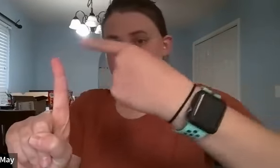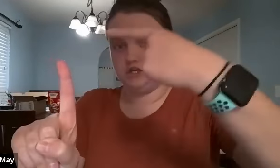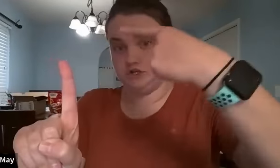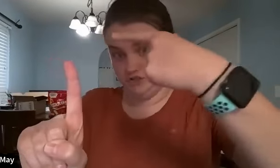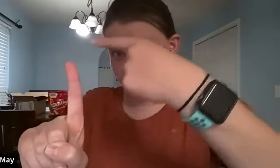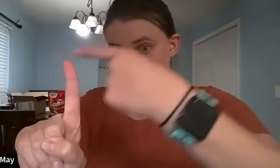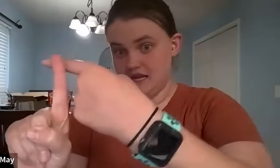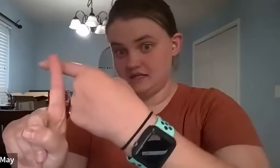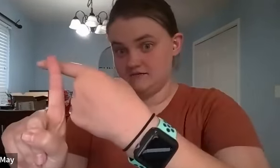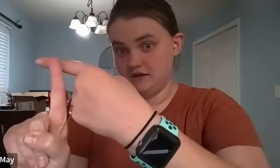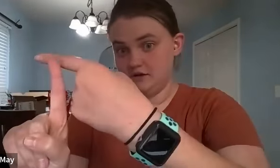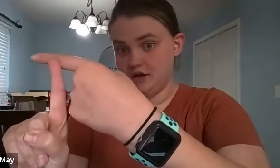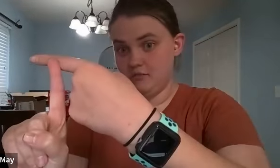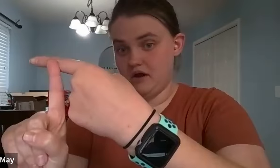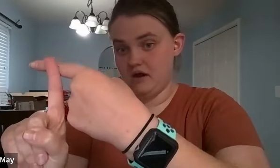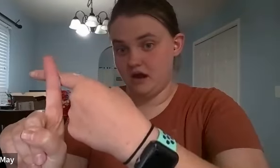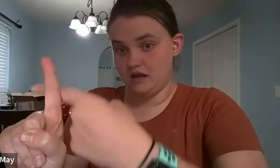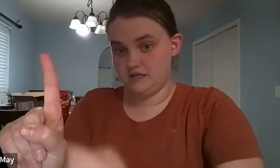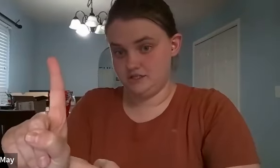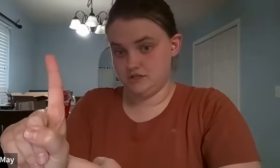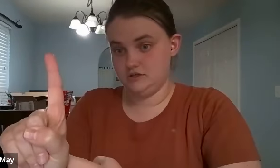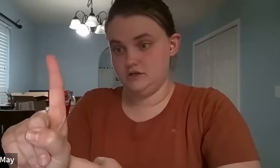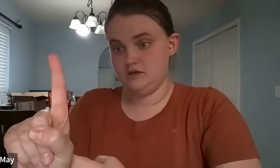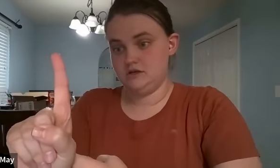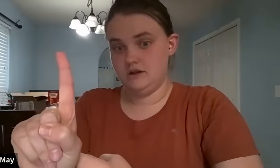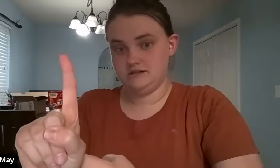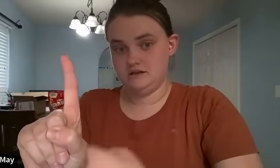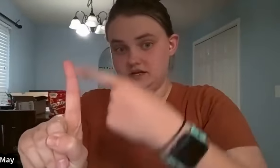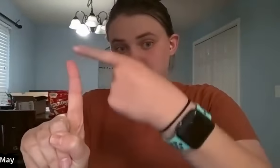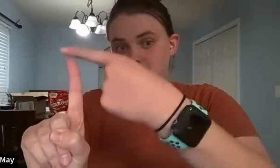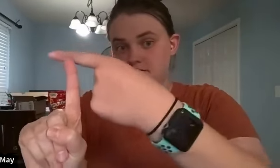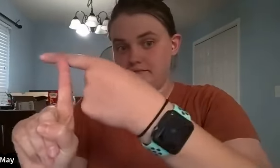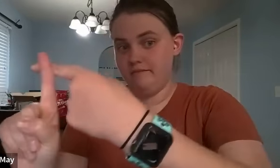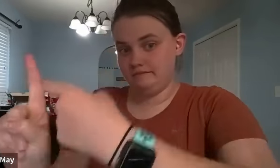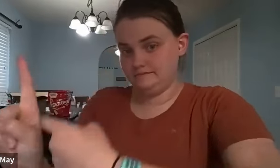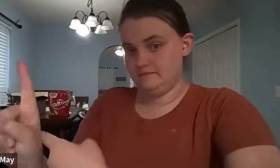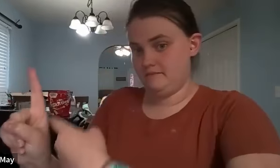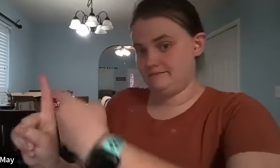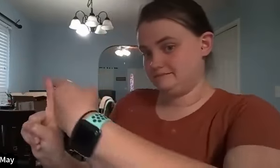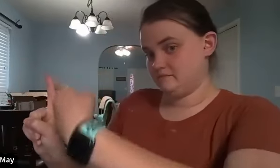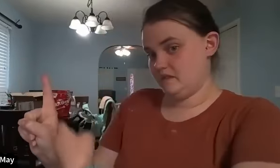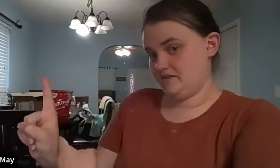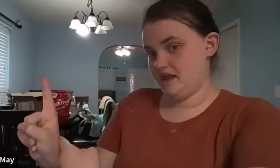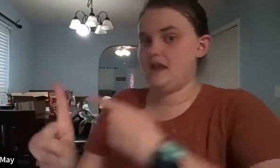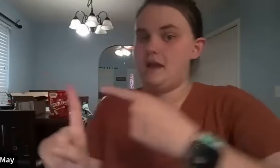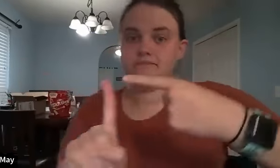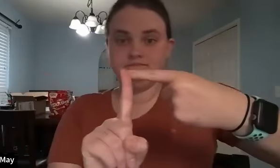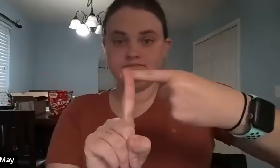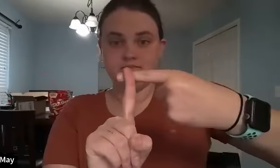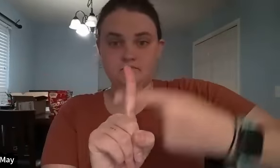take your dominant hand's finger and go behind your non-dominant. Like that. Yeah.